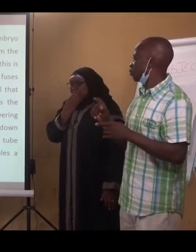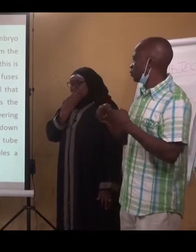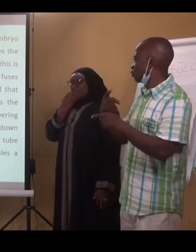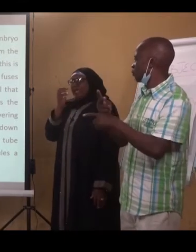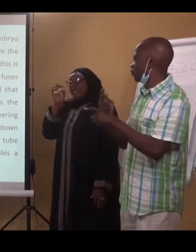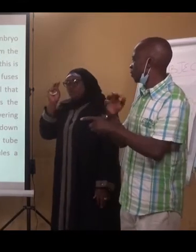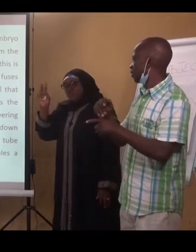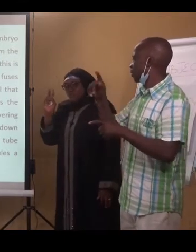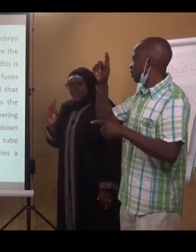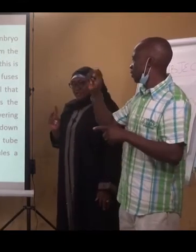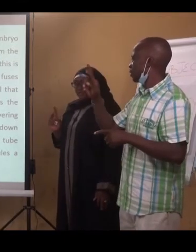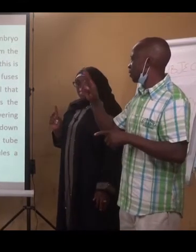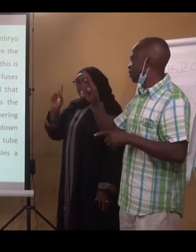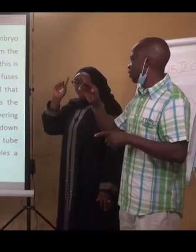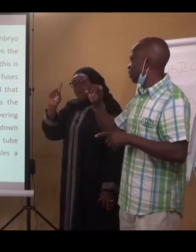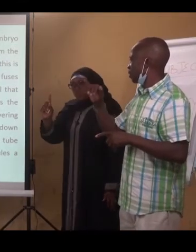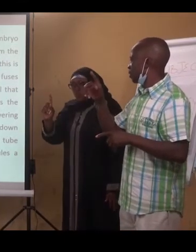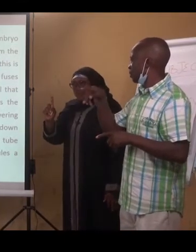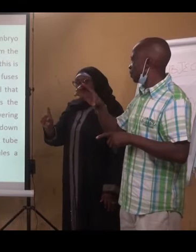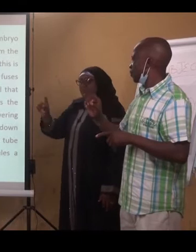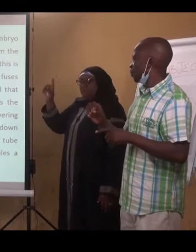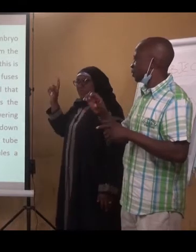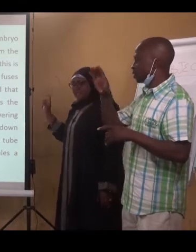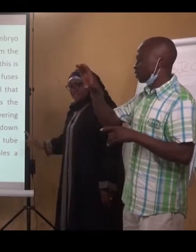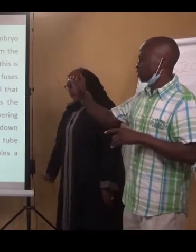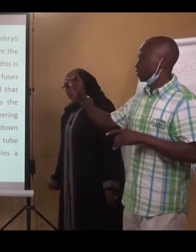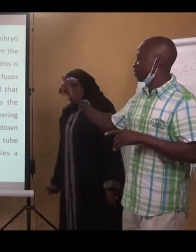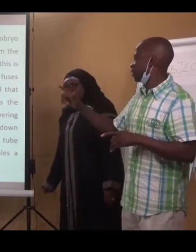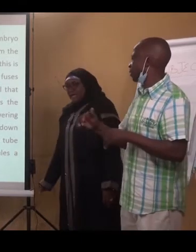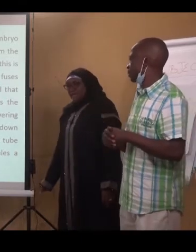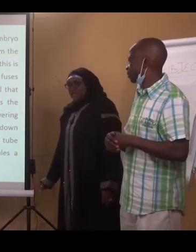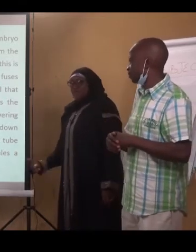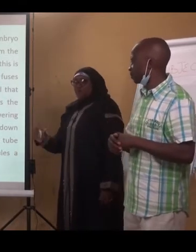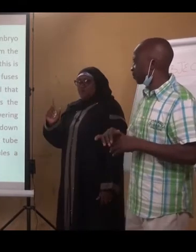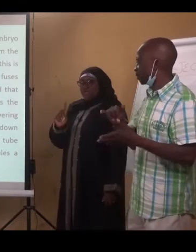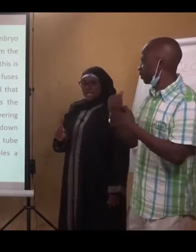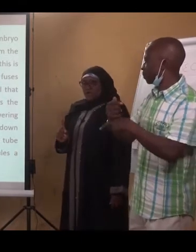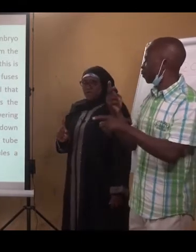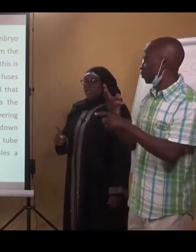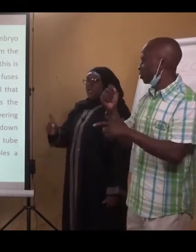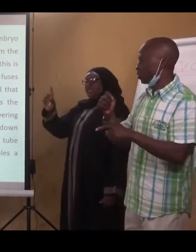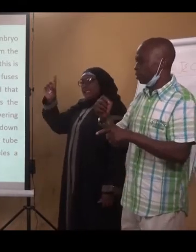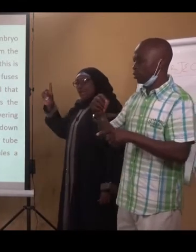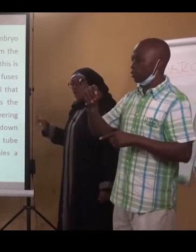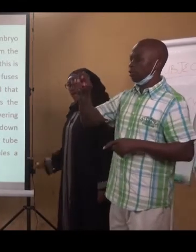said, there are two nucleus. The first one meets the female gamete to form the zygote. The second one